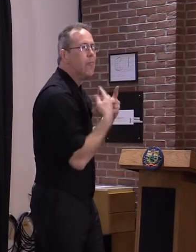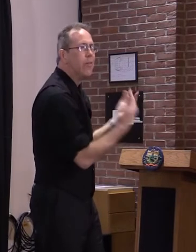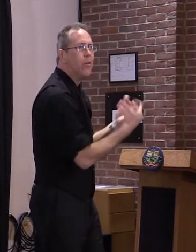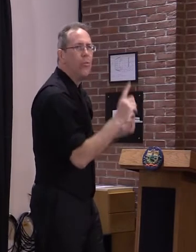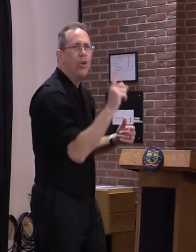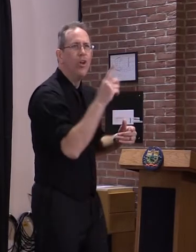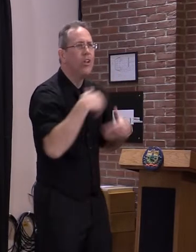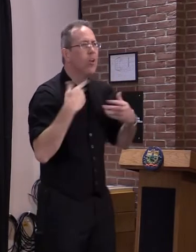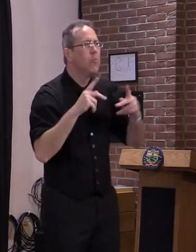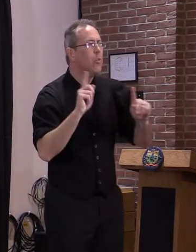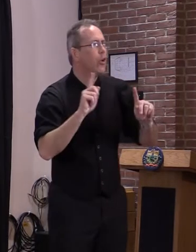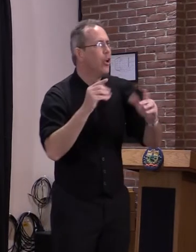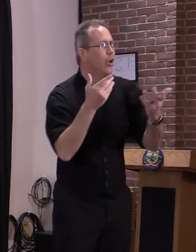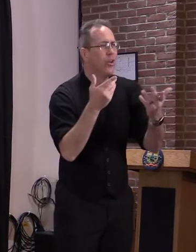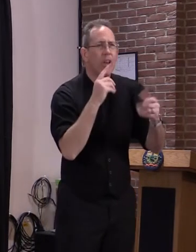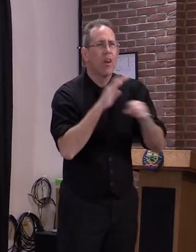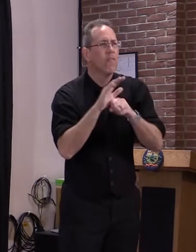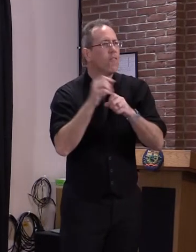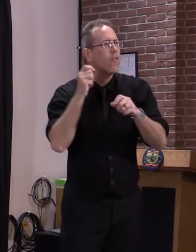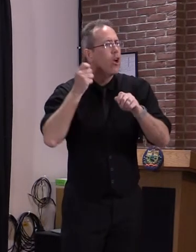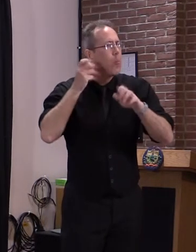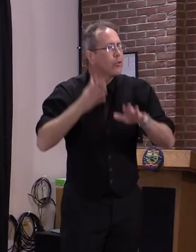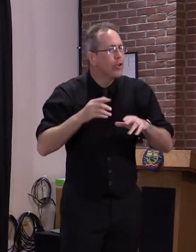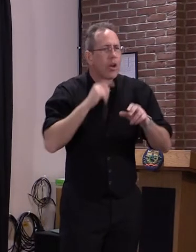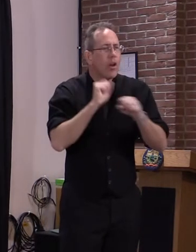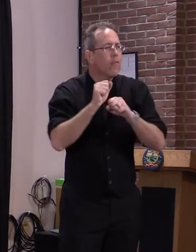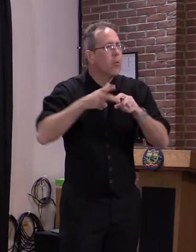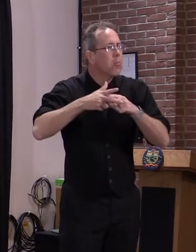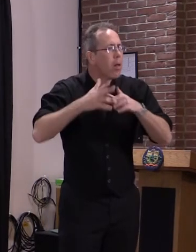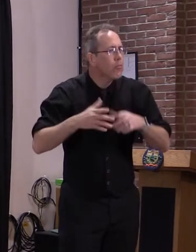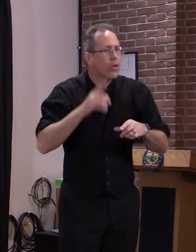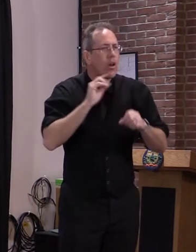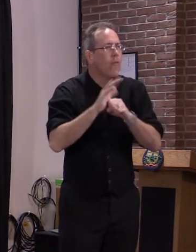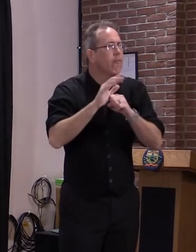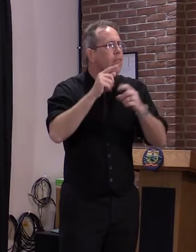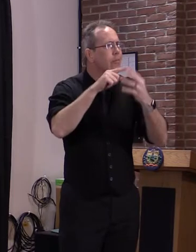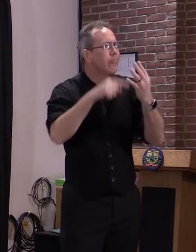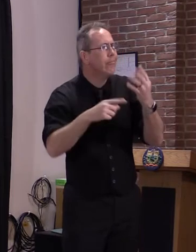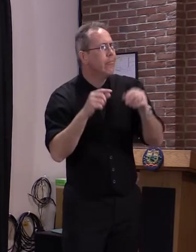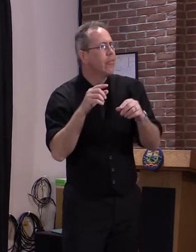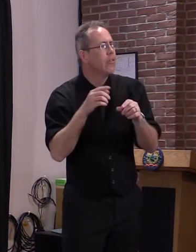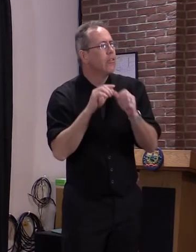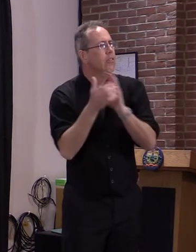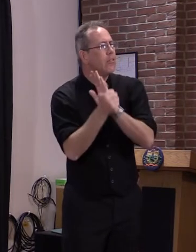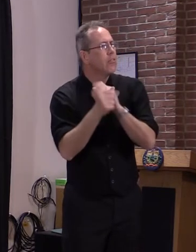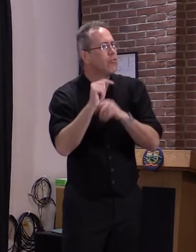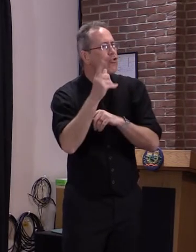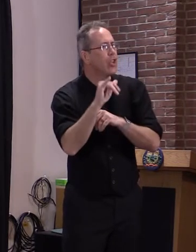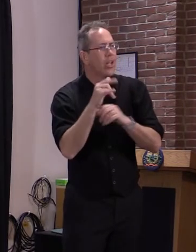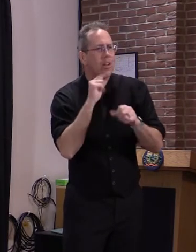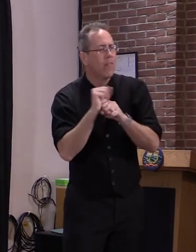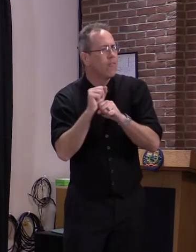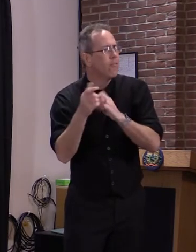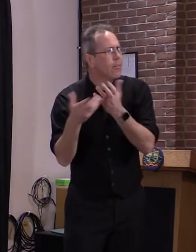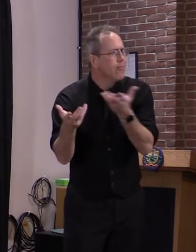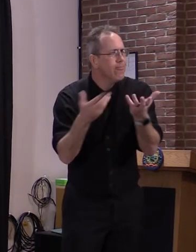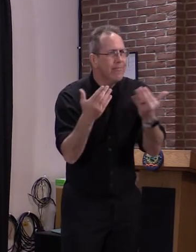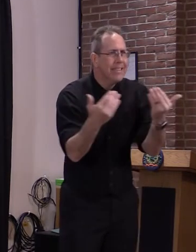my opening remarks. So this is all leading to it's going to take some